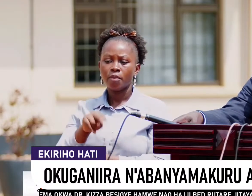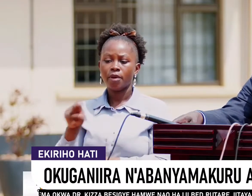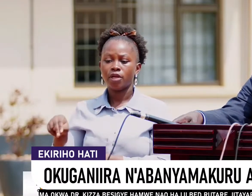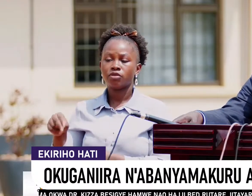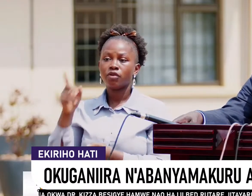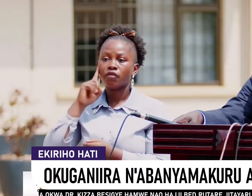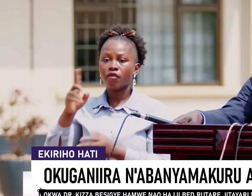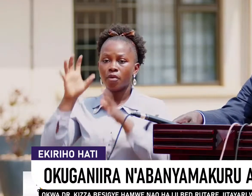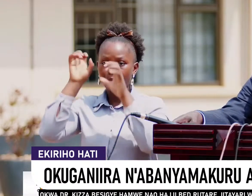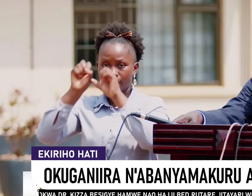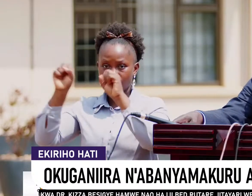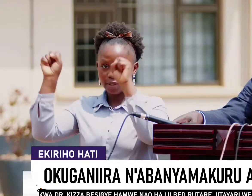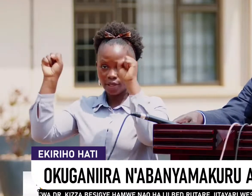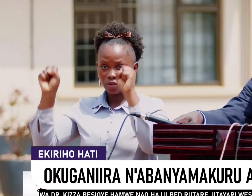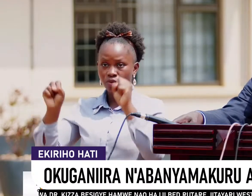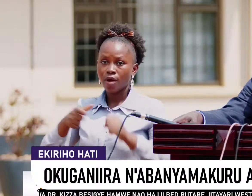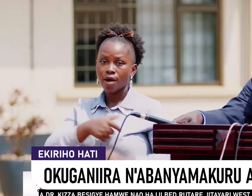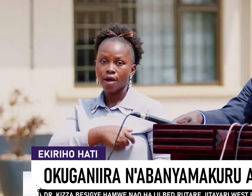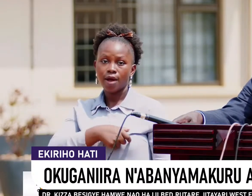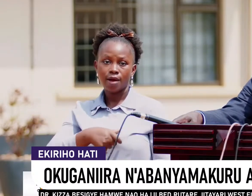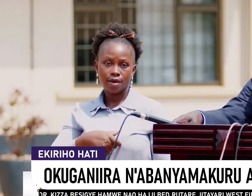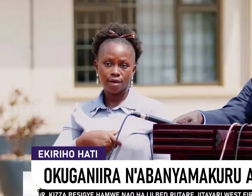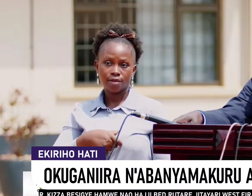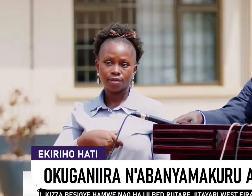nominations for presidential candidates.